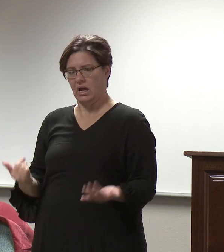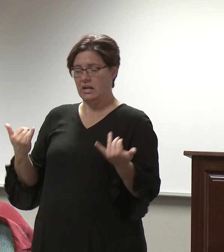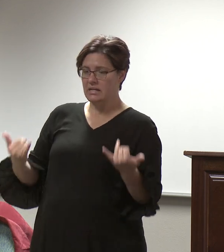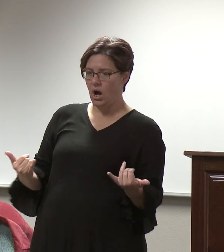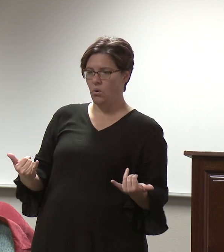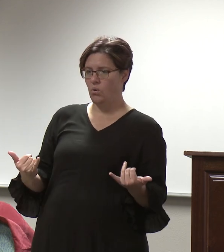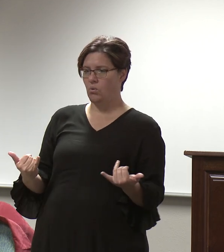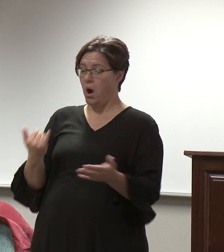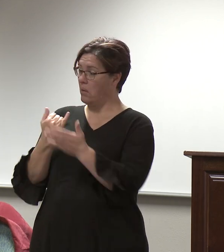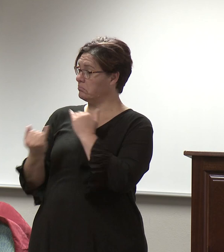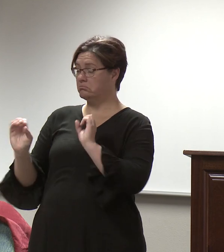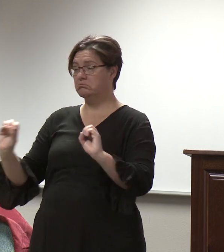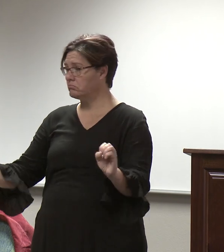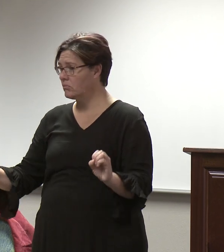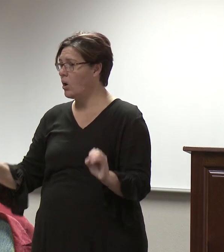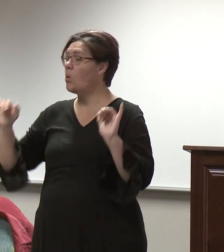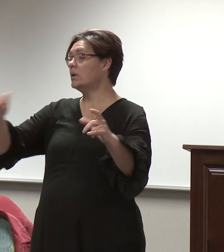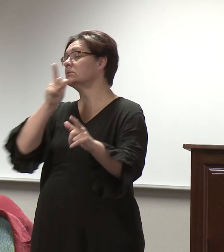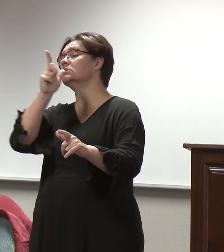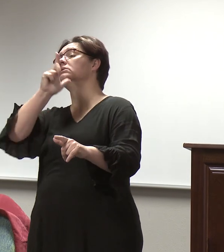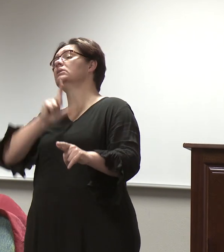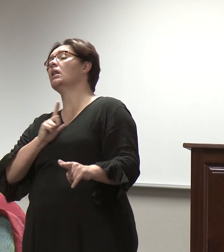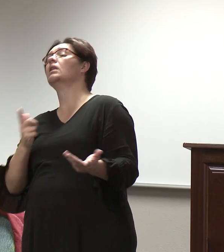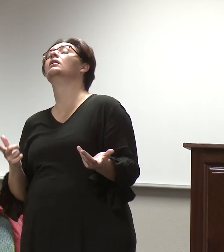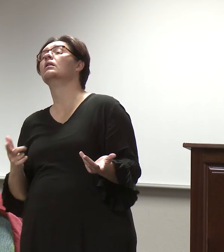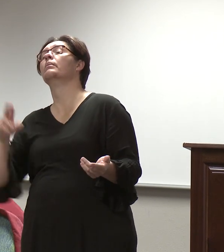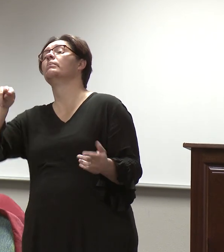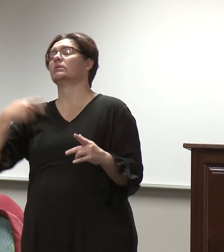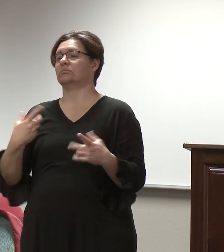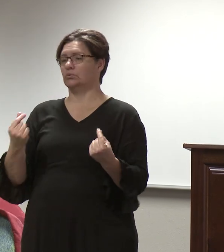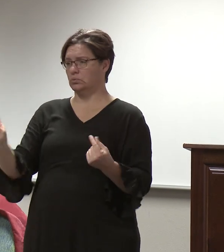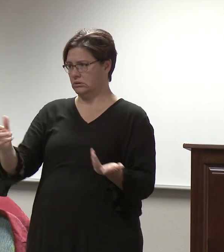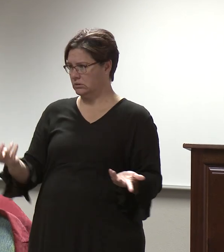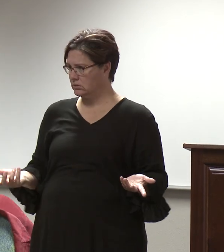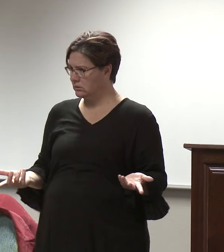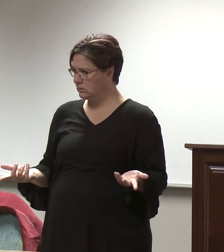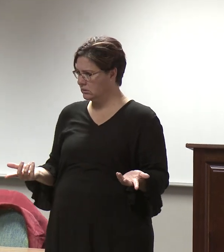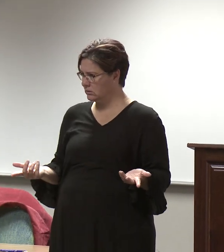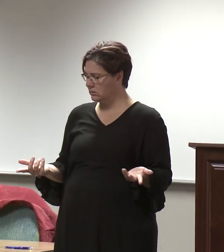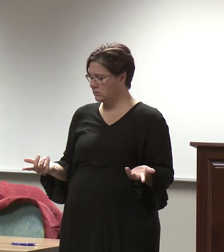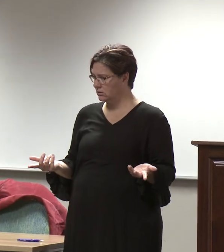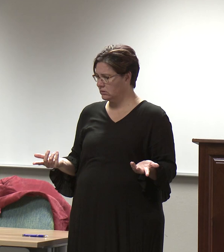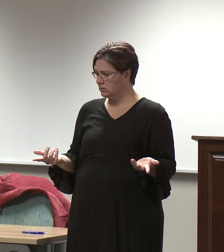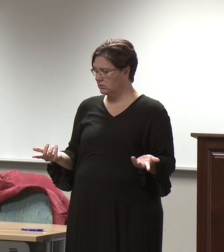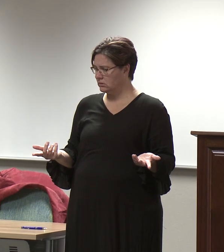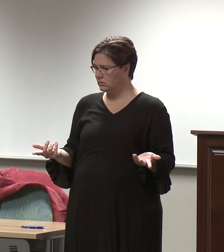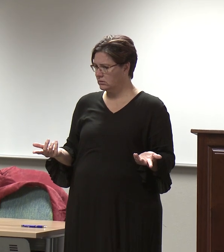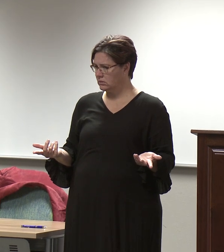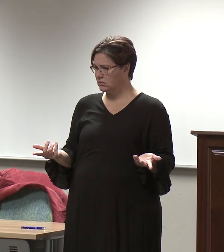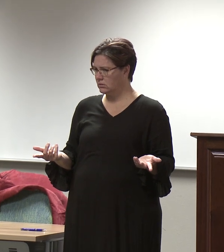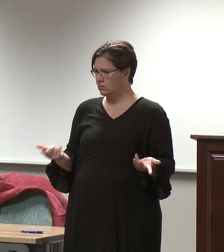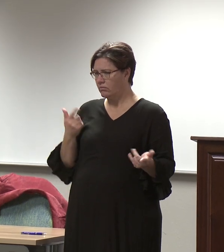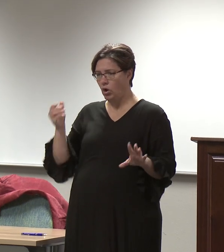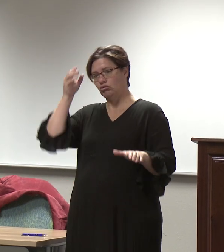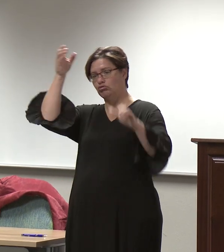people that are autonomous are waiting for the Uber Eats or for whatever, right? So it is not, they are